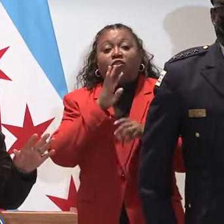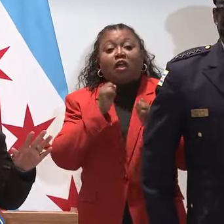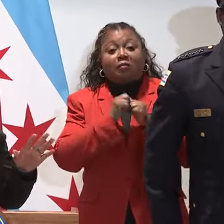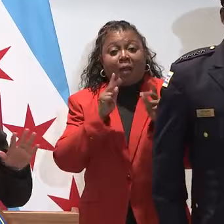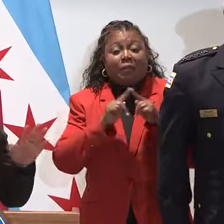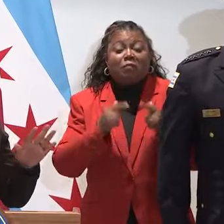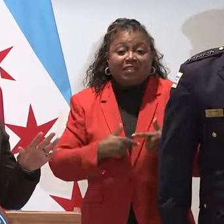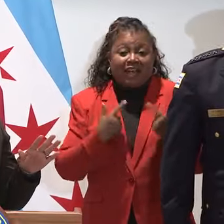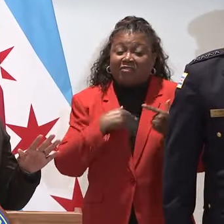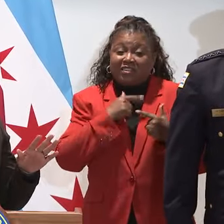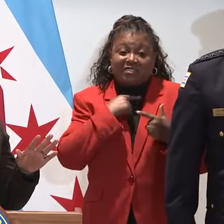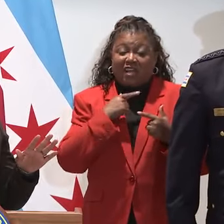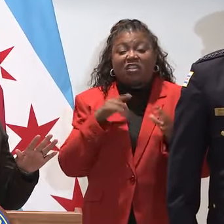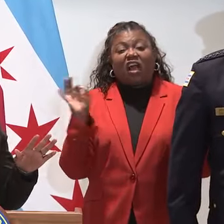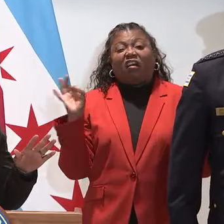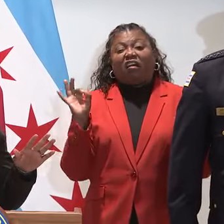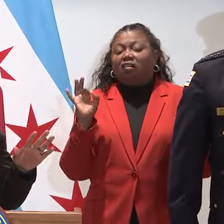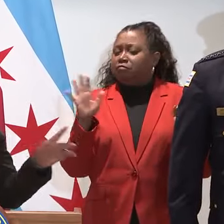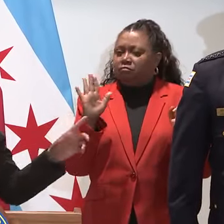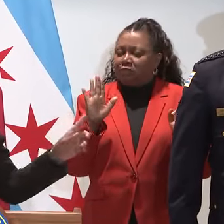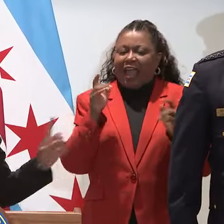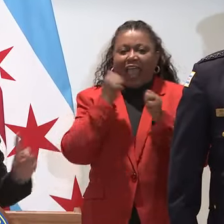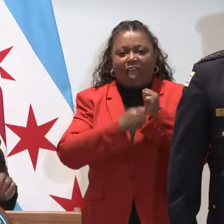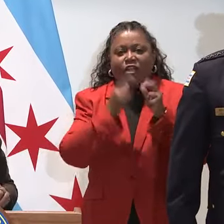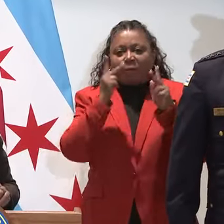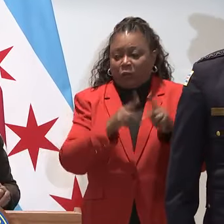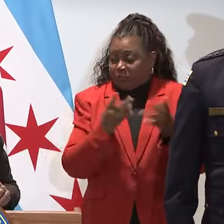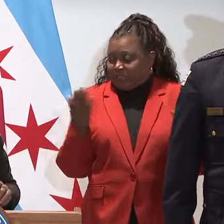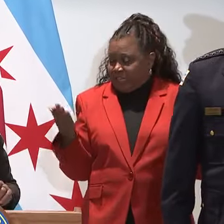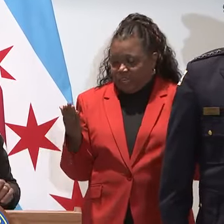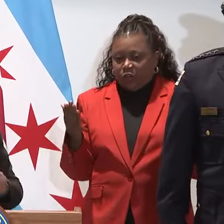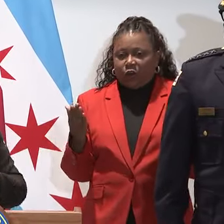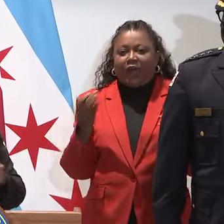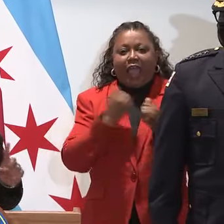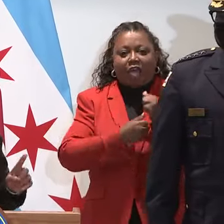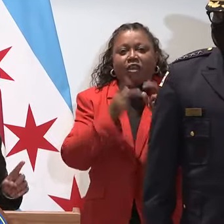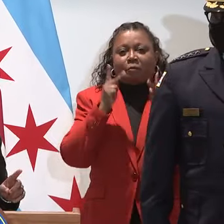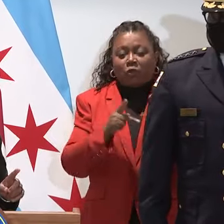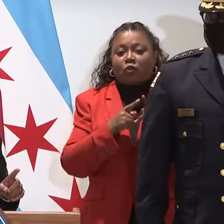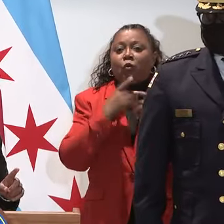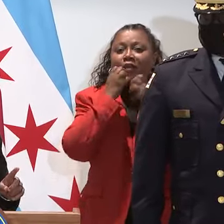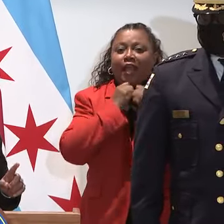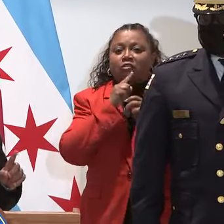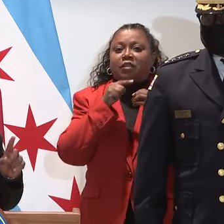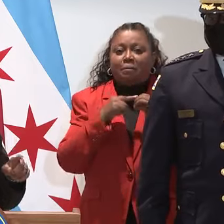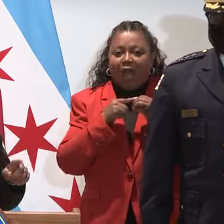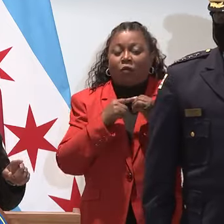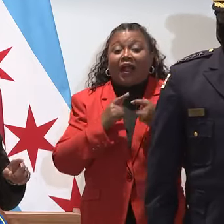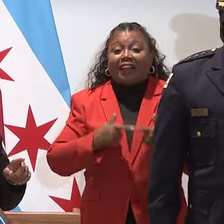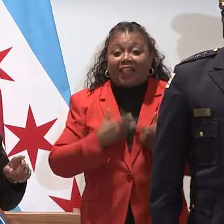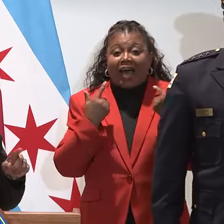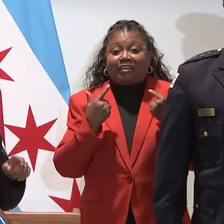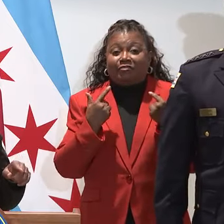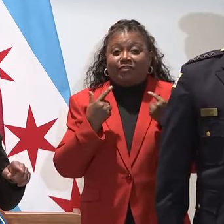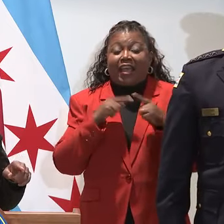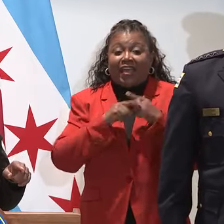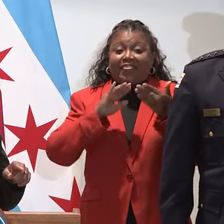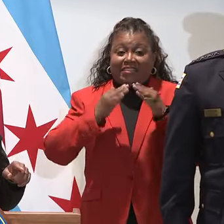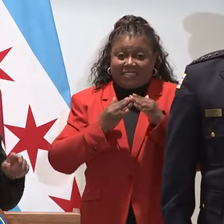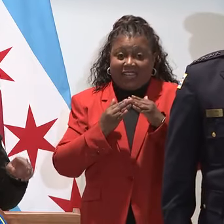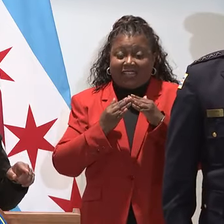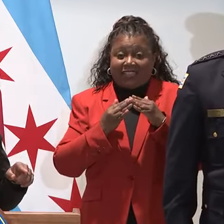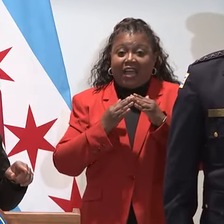about people's lives, so let's not trivialize it. Every single person here, every single person who cares about life in the